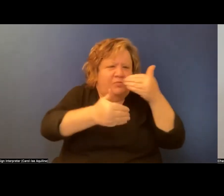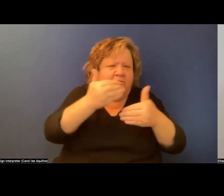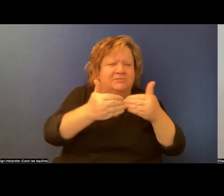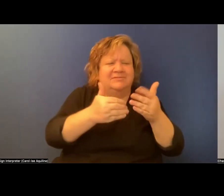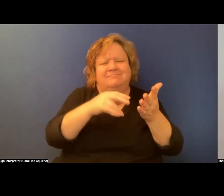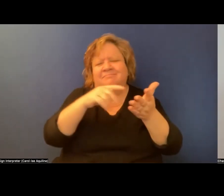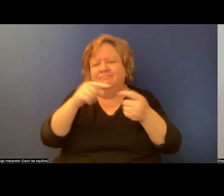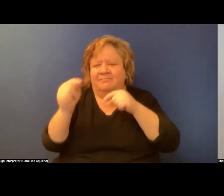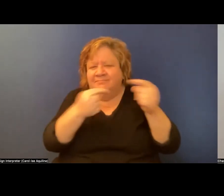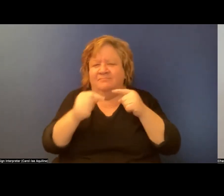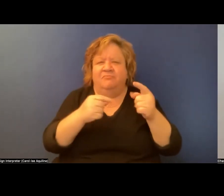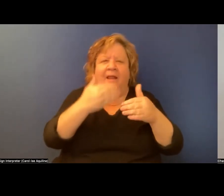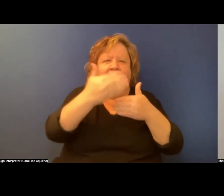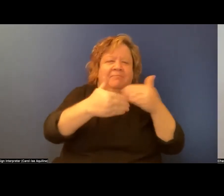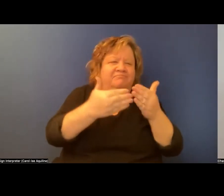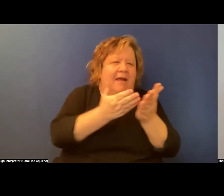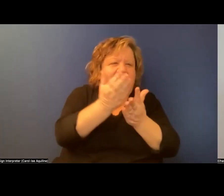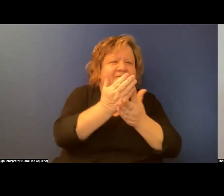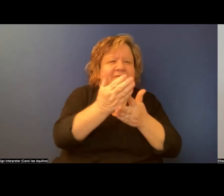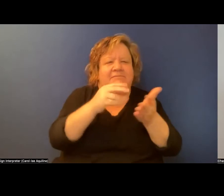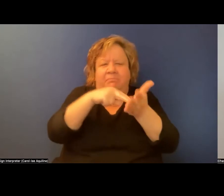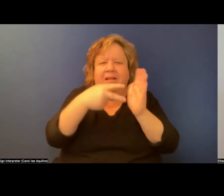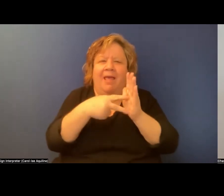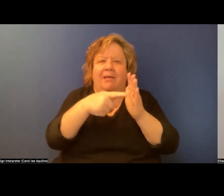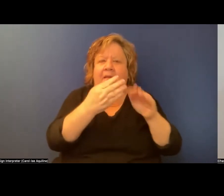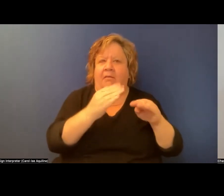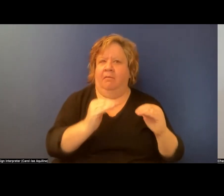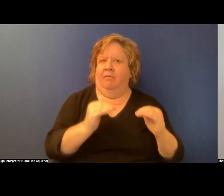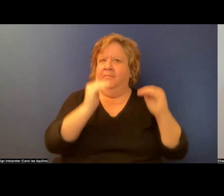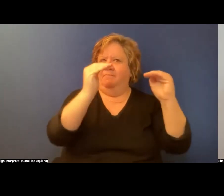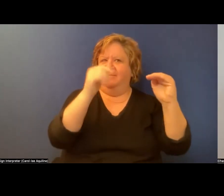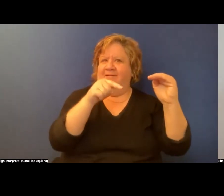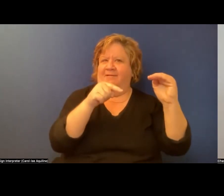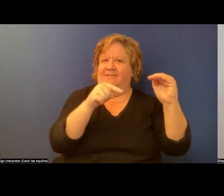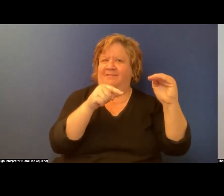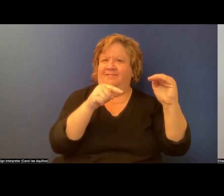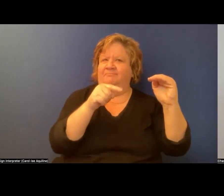venues was highlighted and picked up by media and the general public.